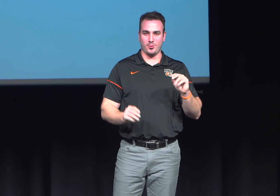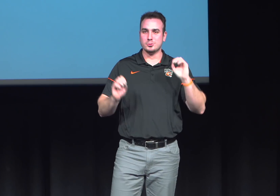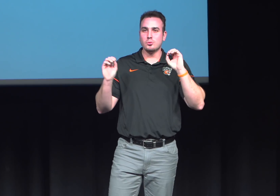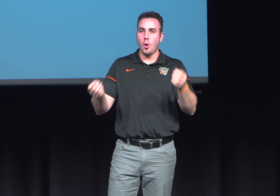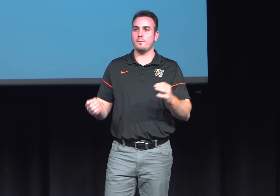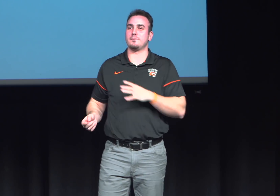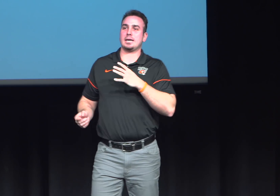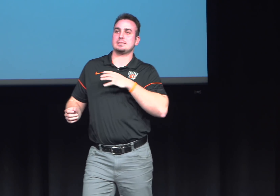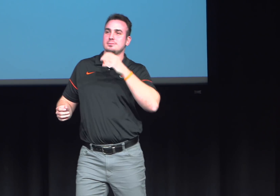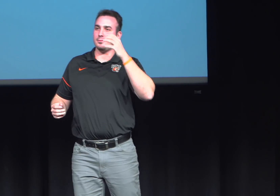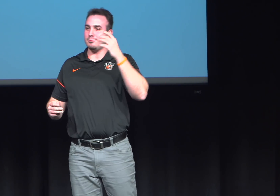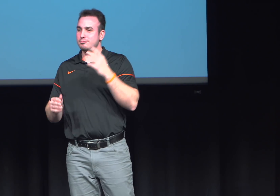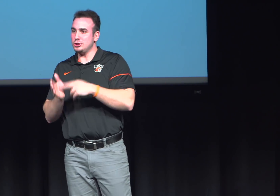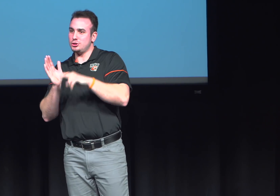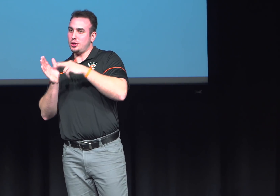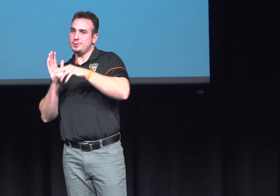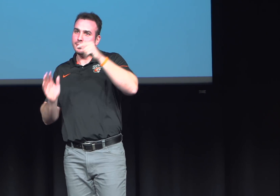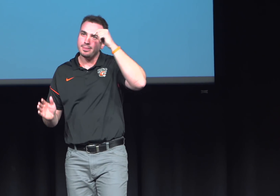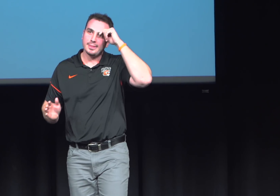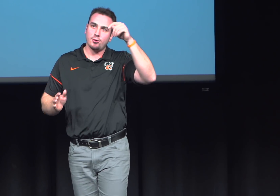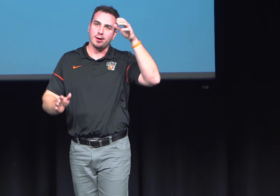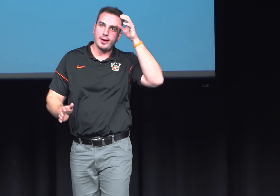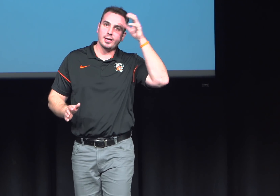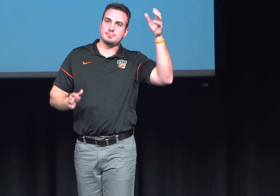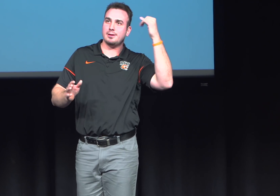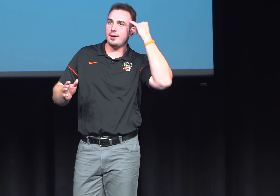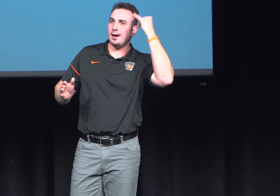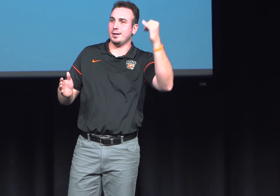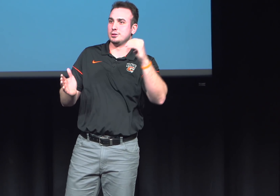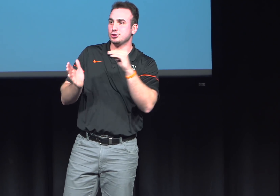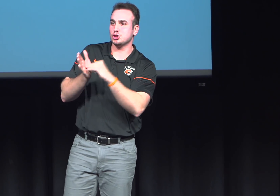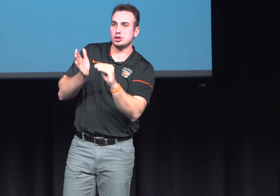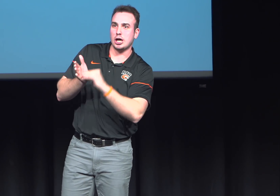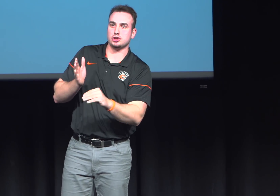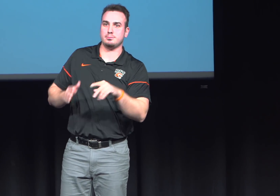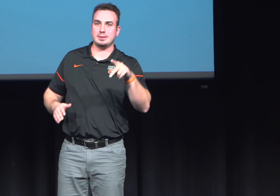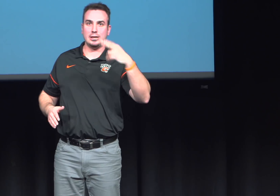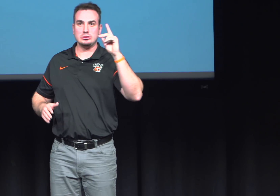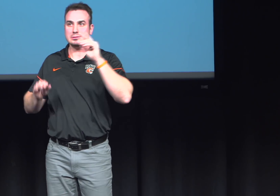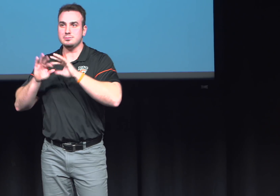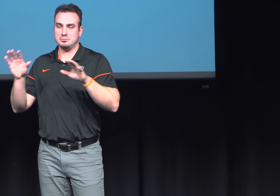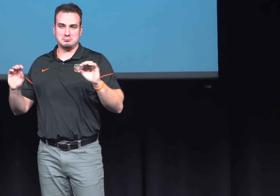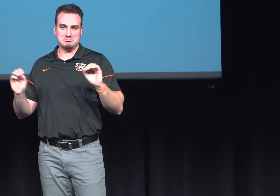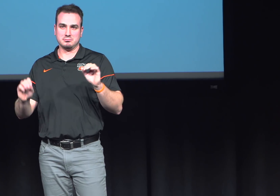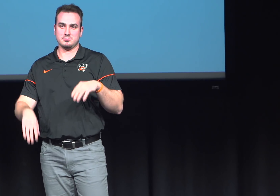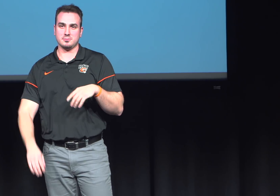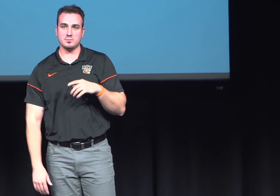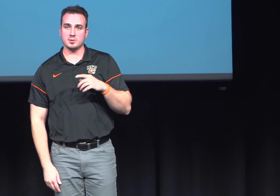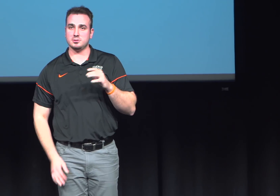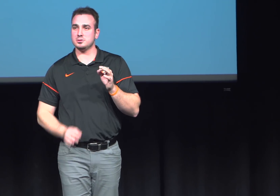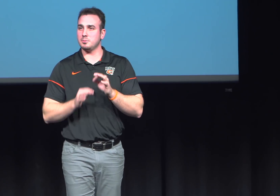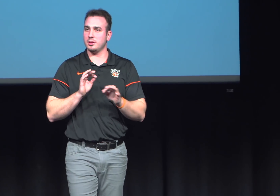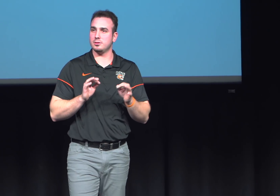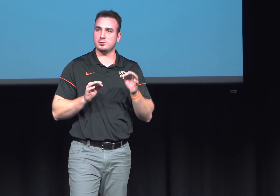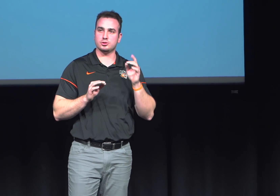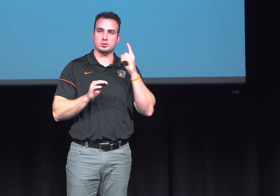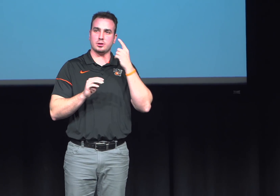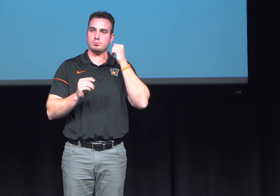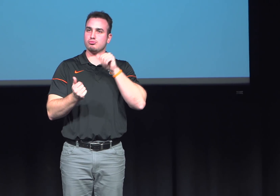become deaf. There's no fancy research finding, concept, theory, doctoral dissertation on it. It's just an approach, a view